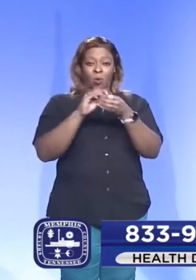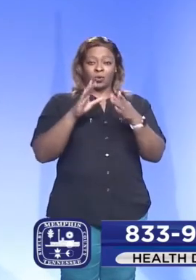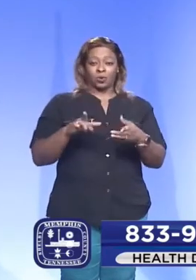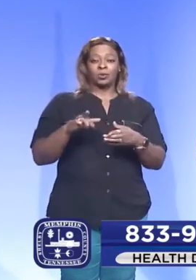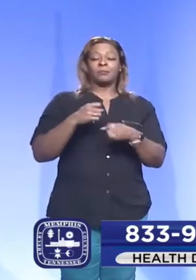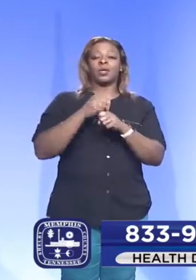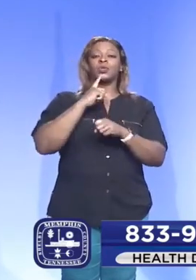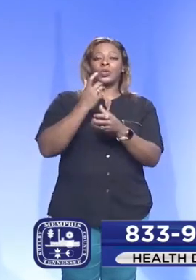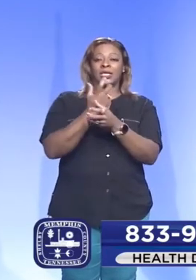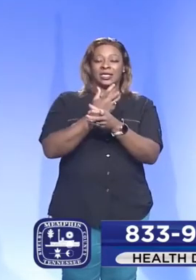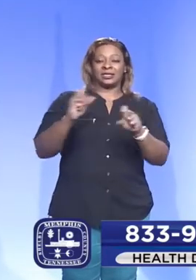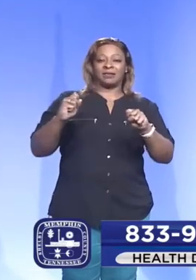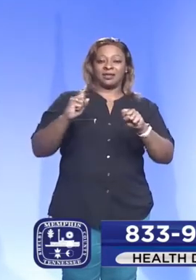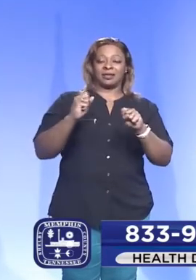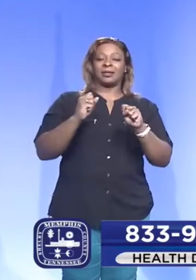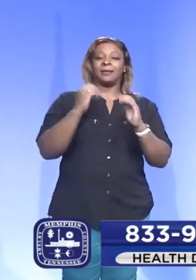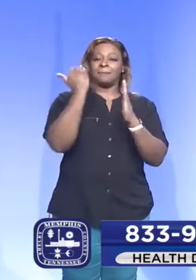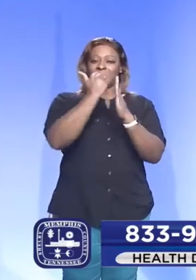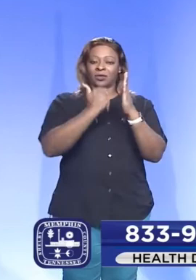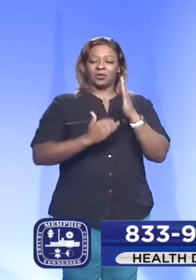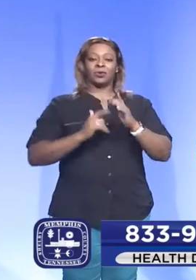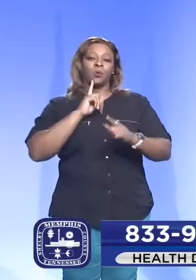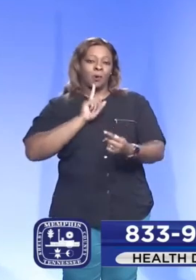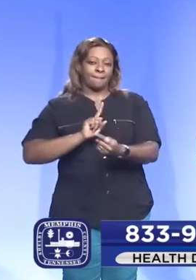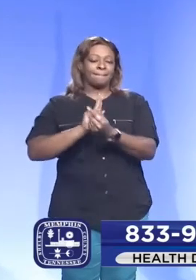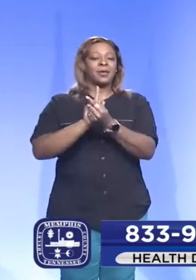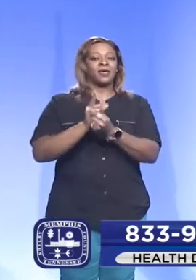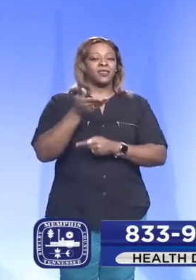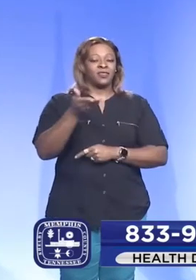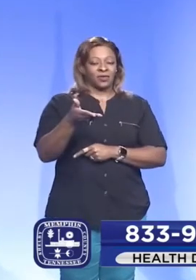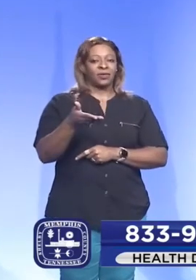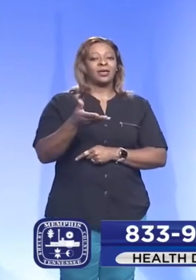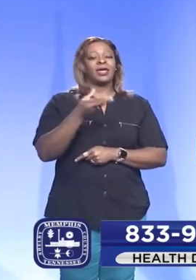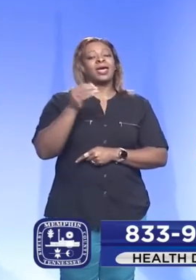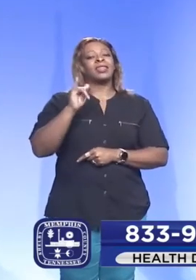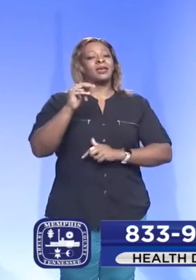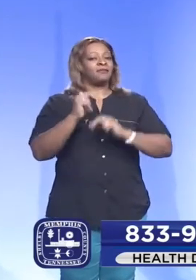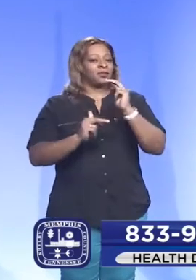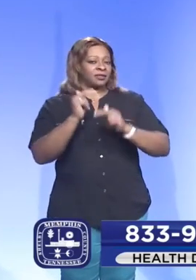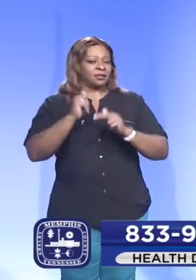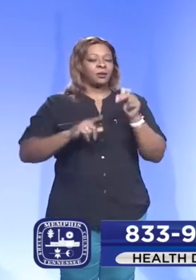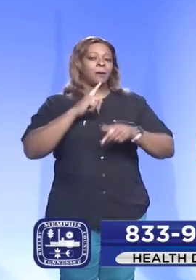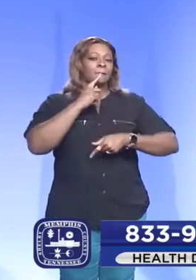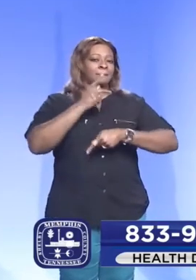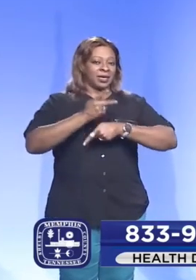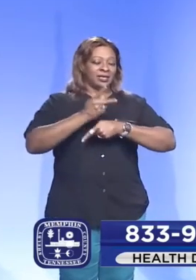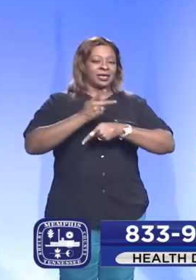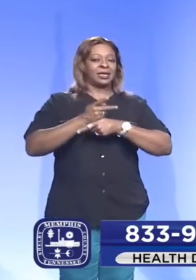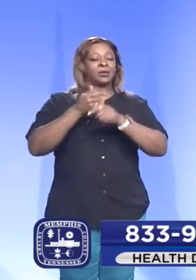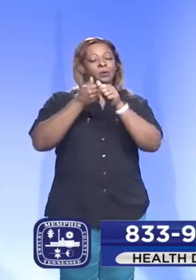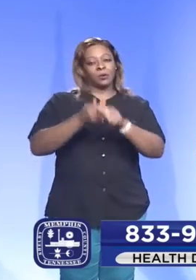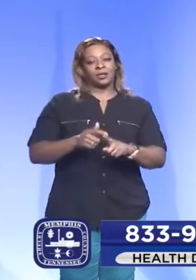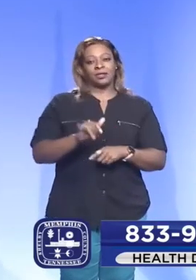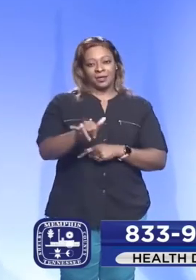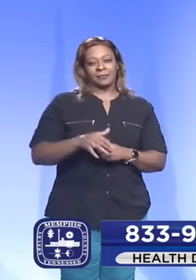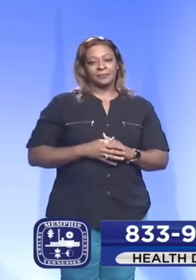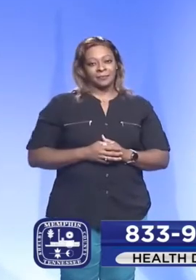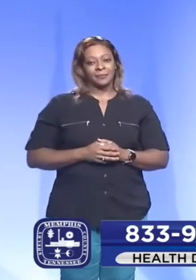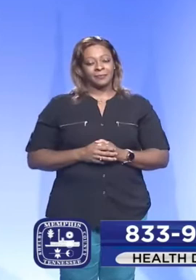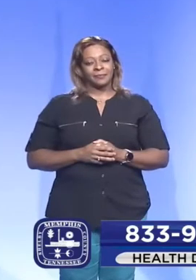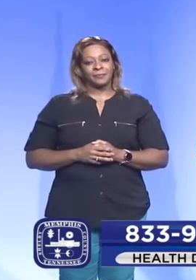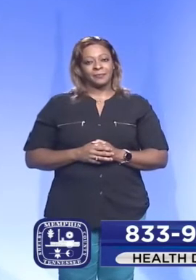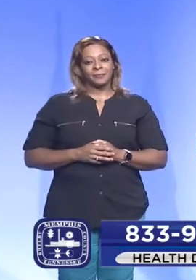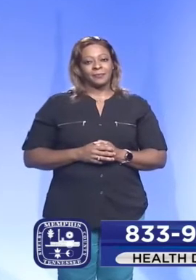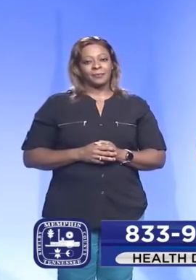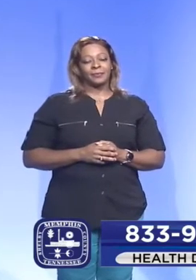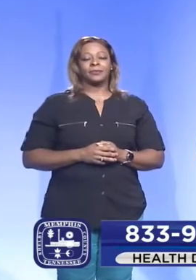safety measures are met and that the facilities are maintained accordingly.